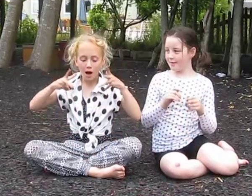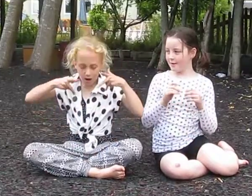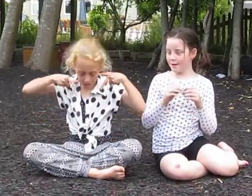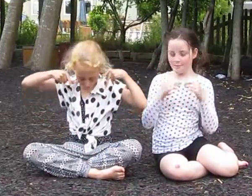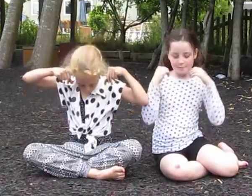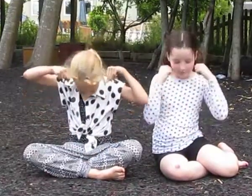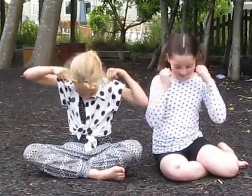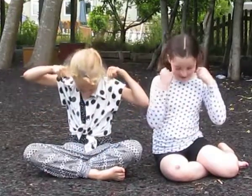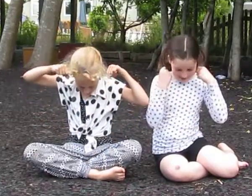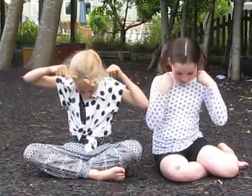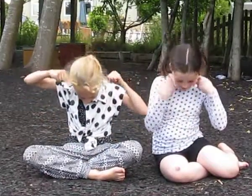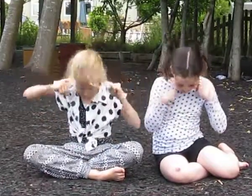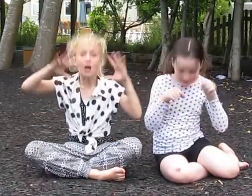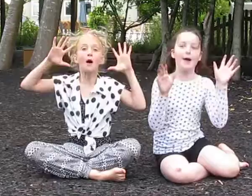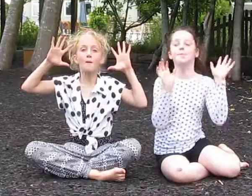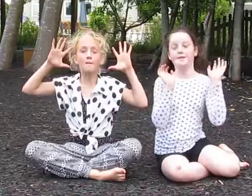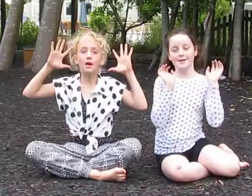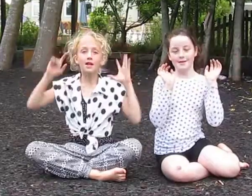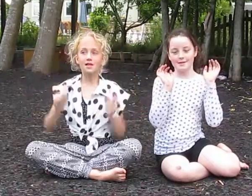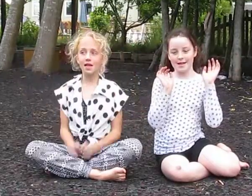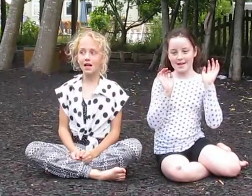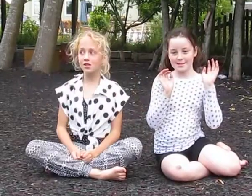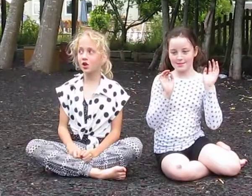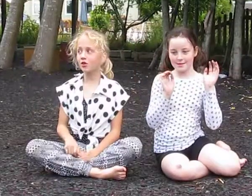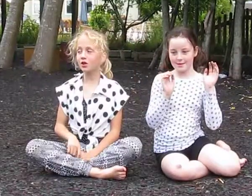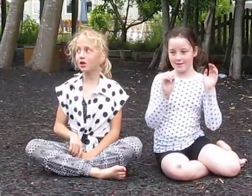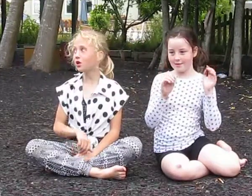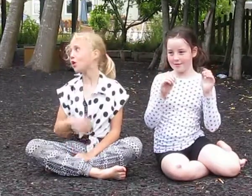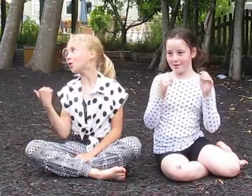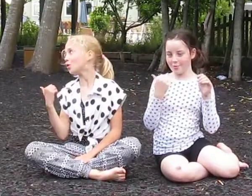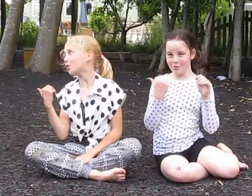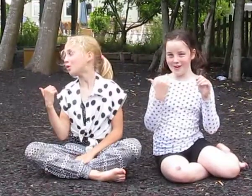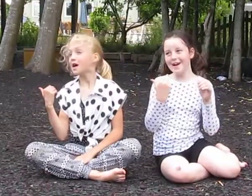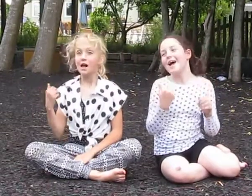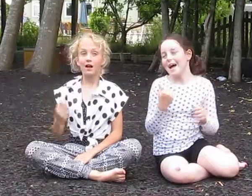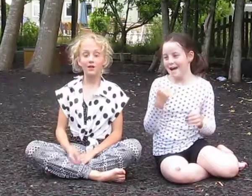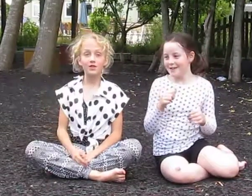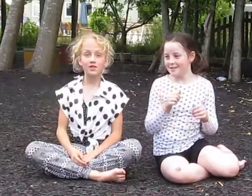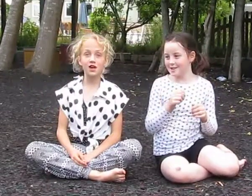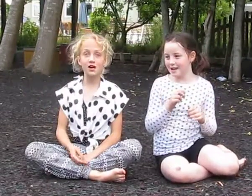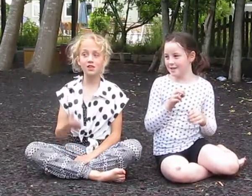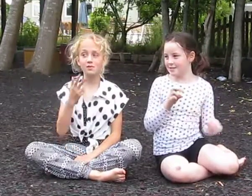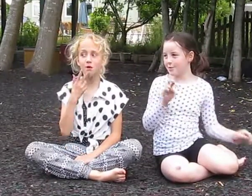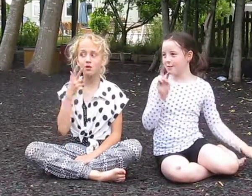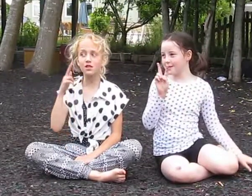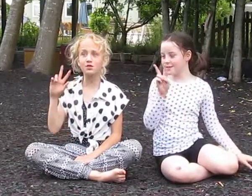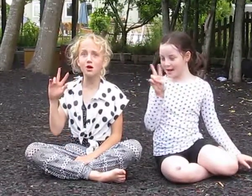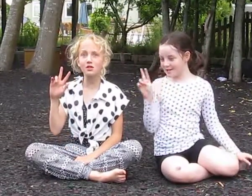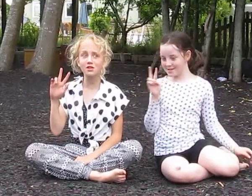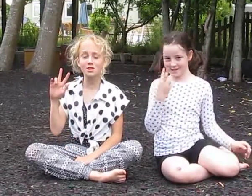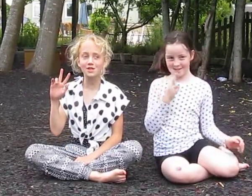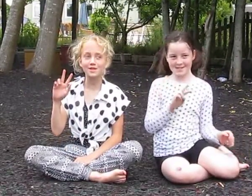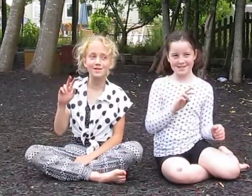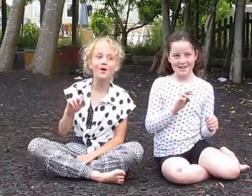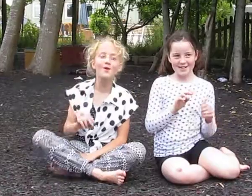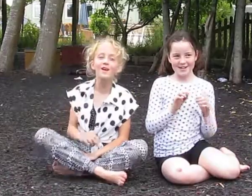Mom, please wake up, Dad's on the loo, and the sun is smoking sausages. No one